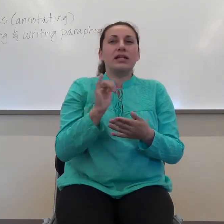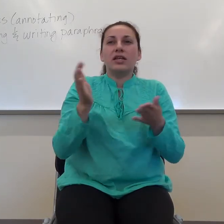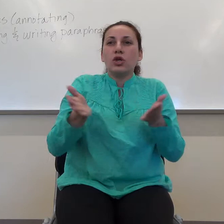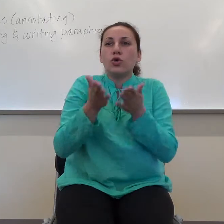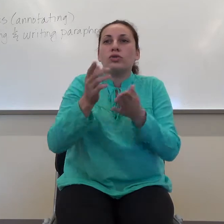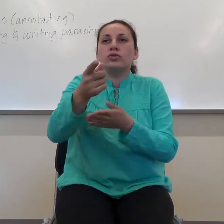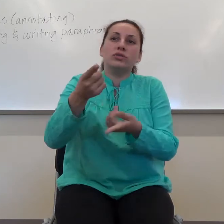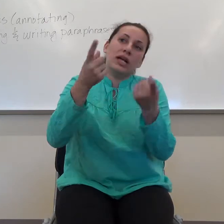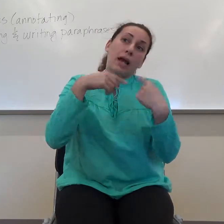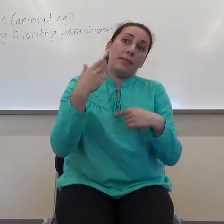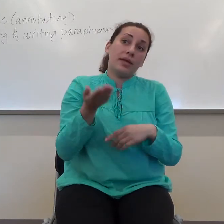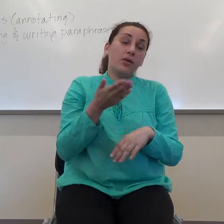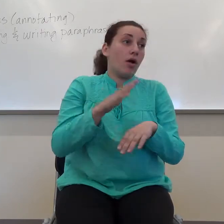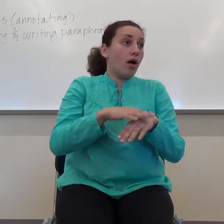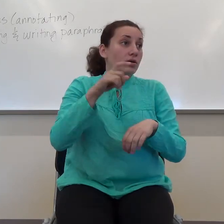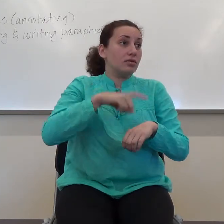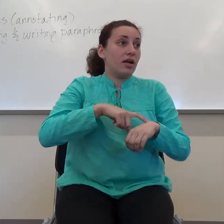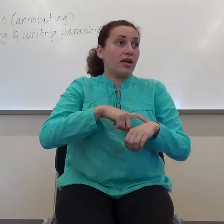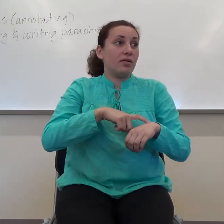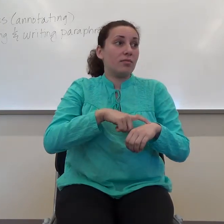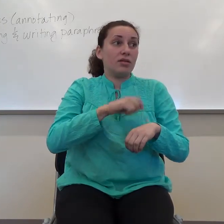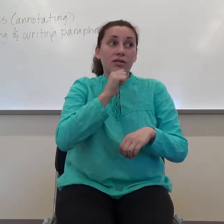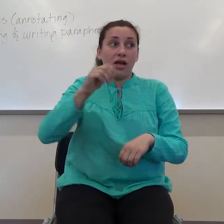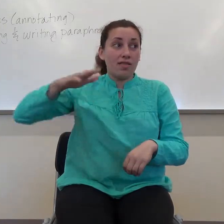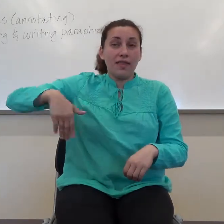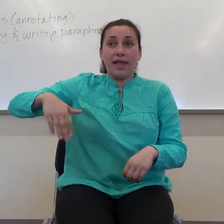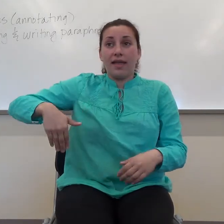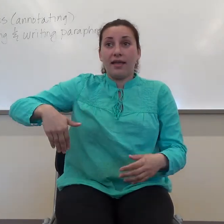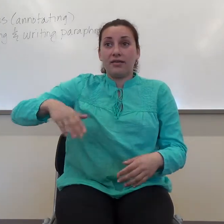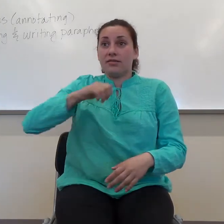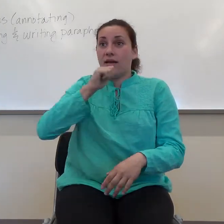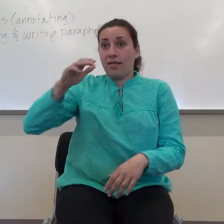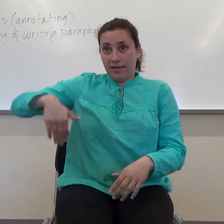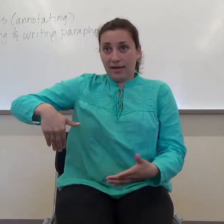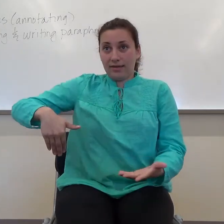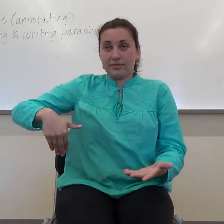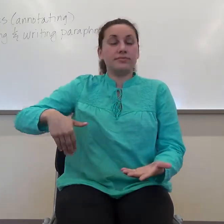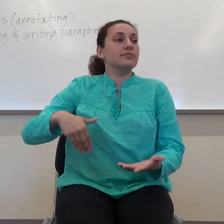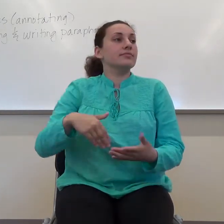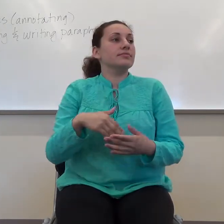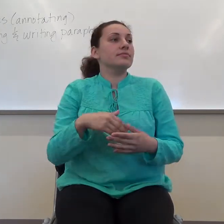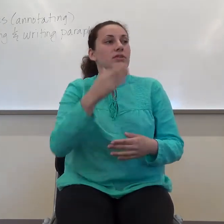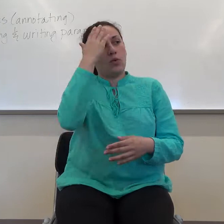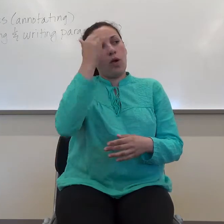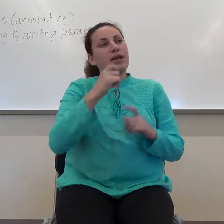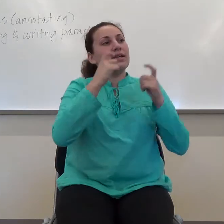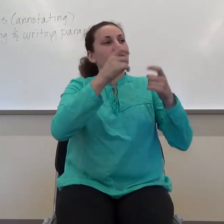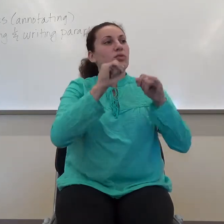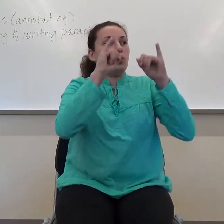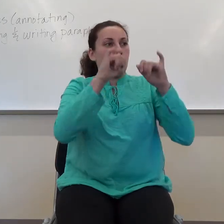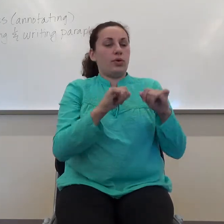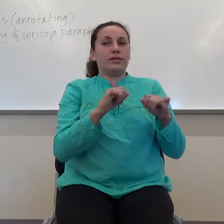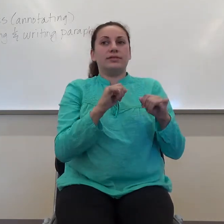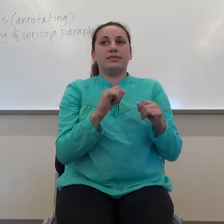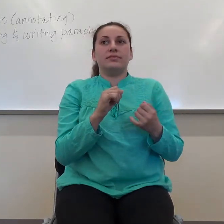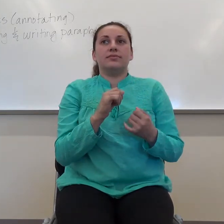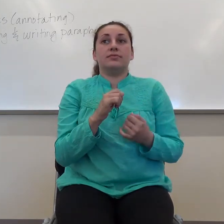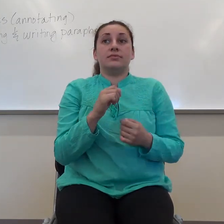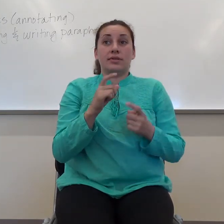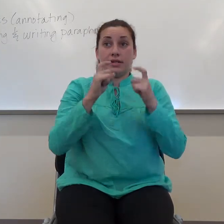be here on time. The other, as we talked about when I gave it the other day, is to make